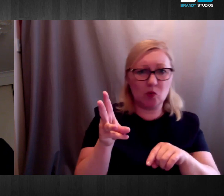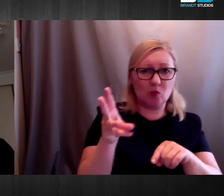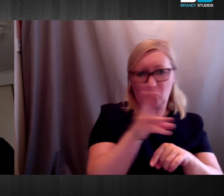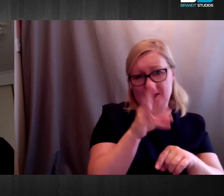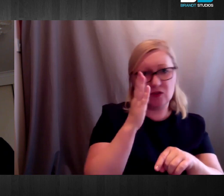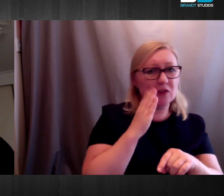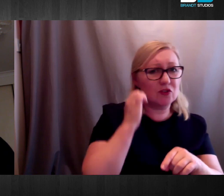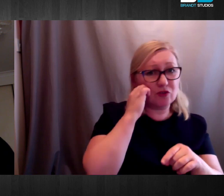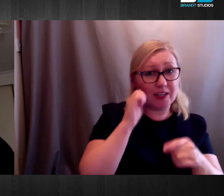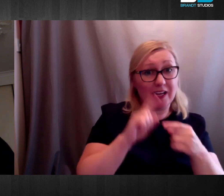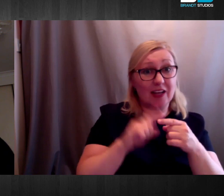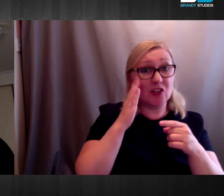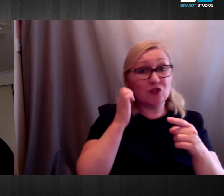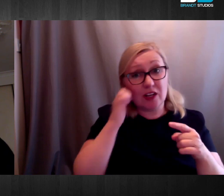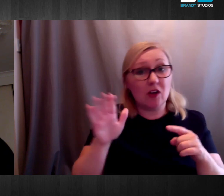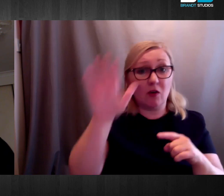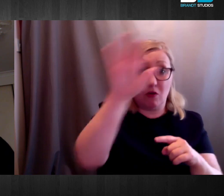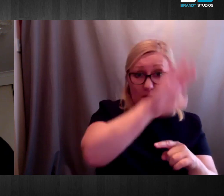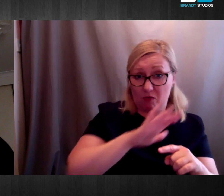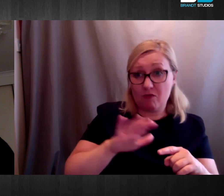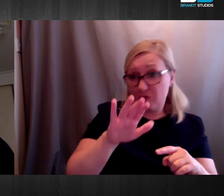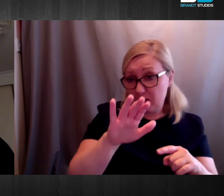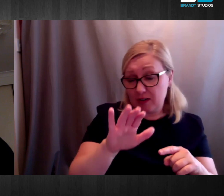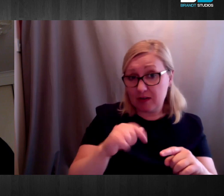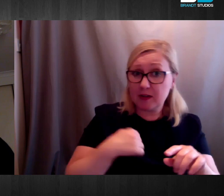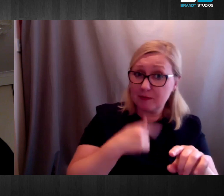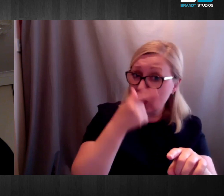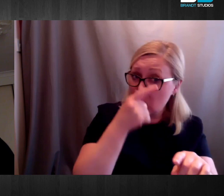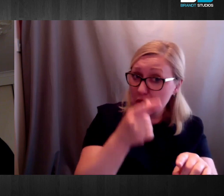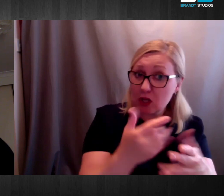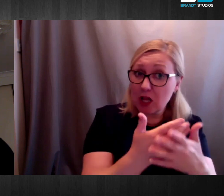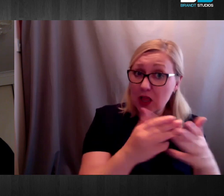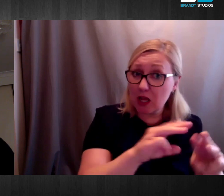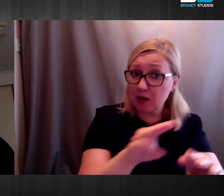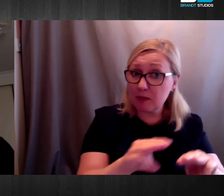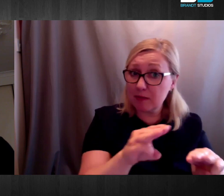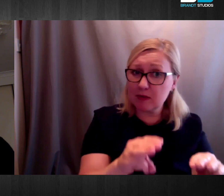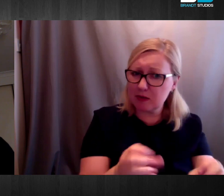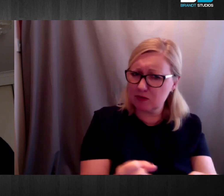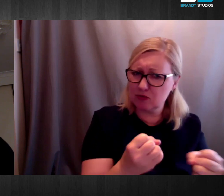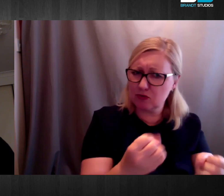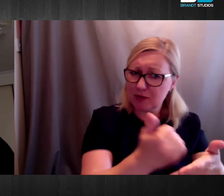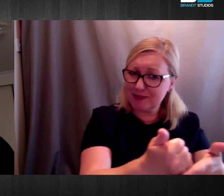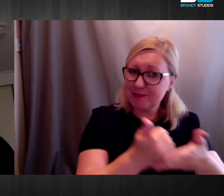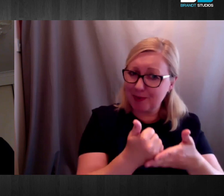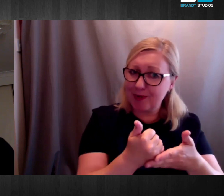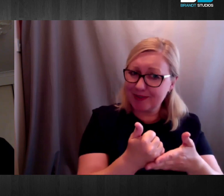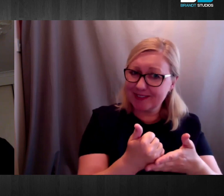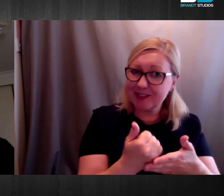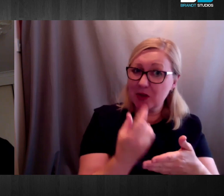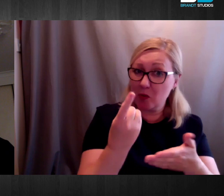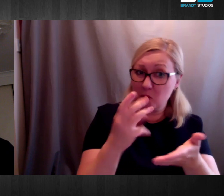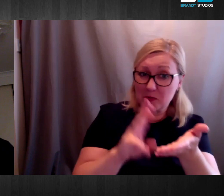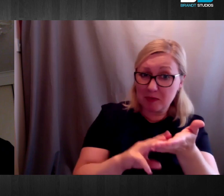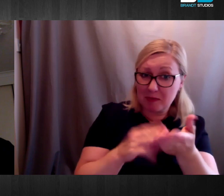support from people in England, and one of your panellists here, Derek Stewart, him and I go back sort of